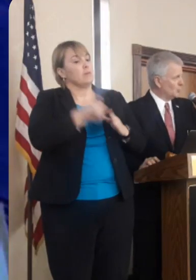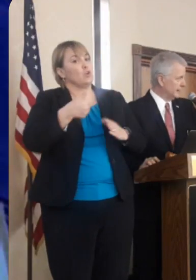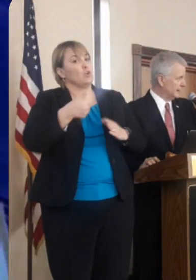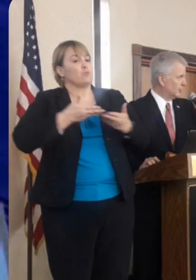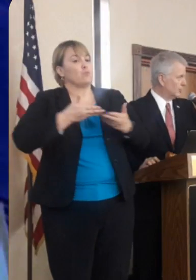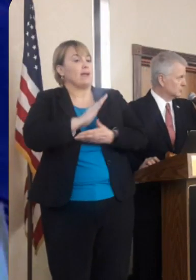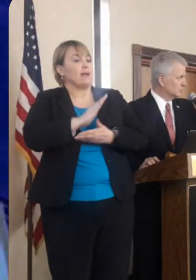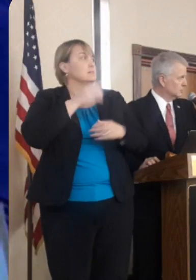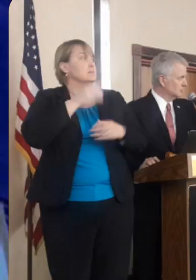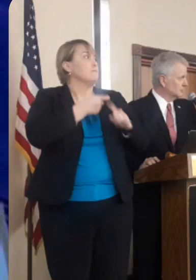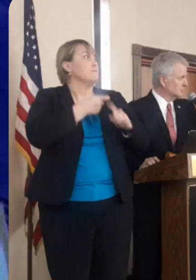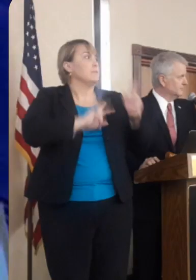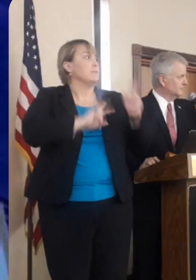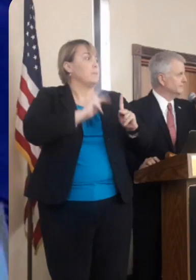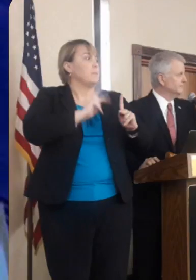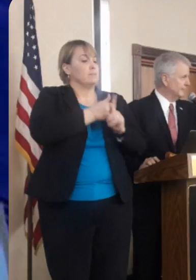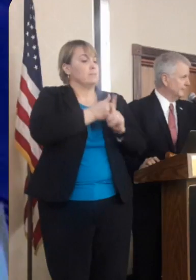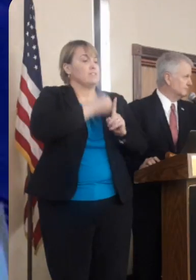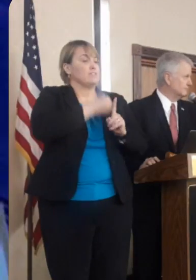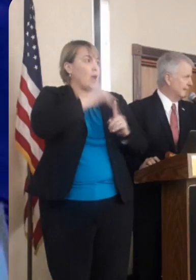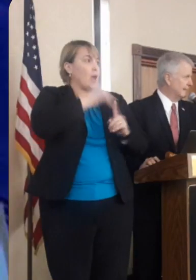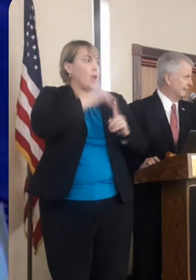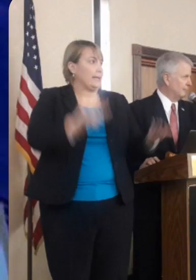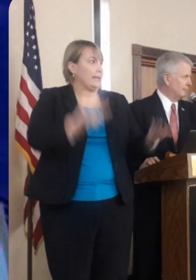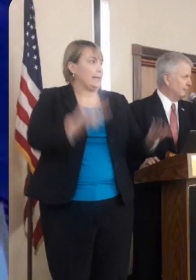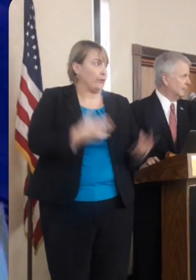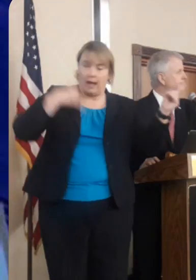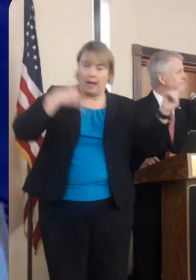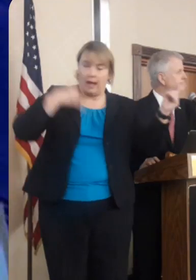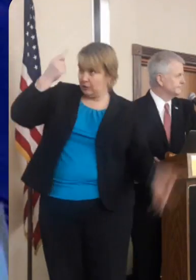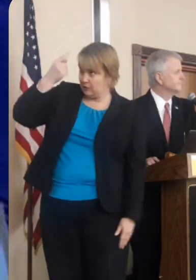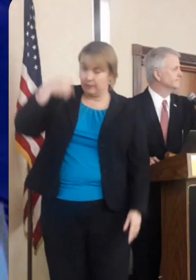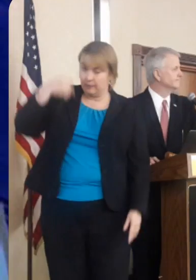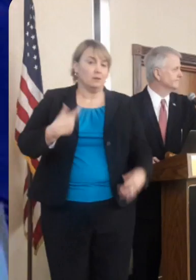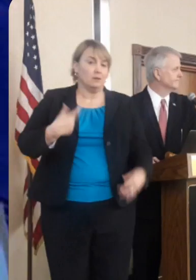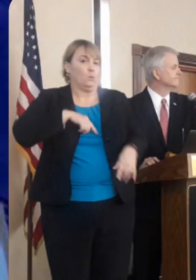here. That can't be done.